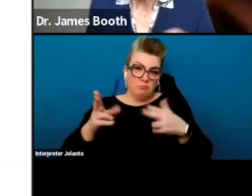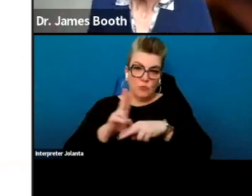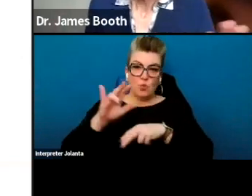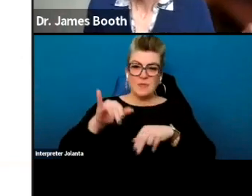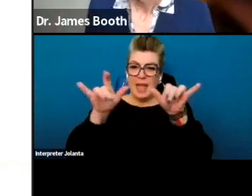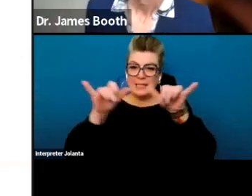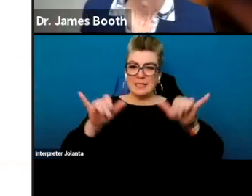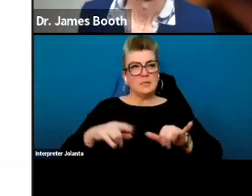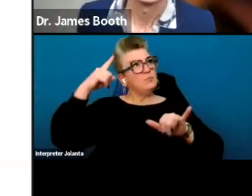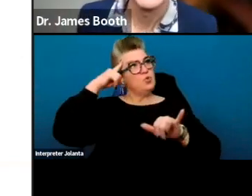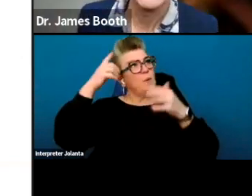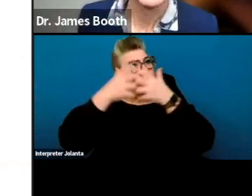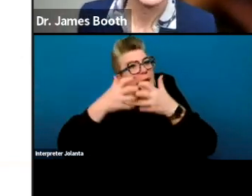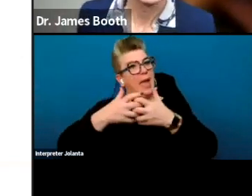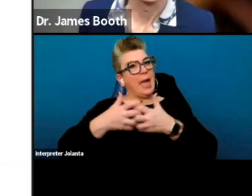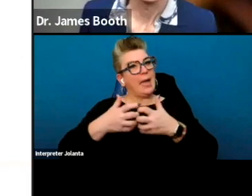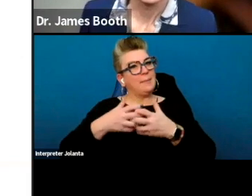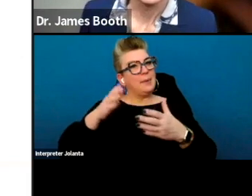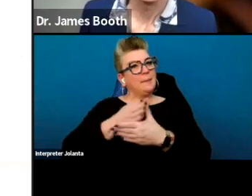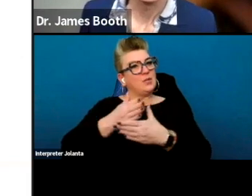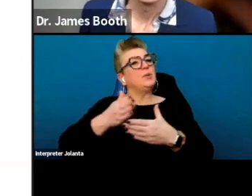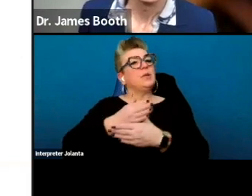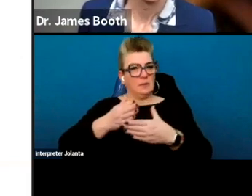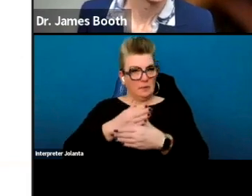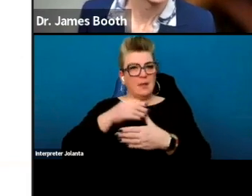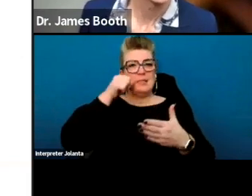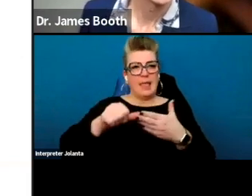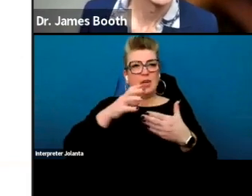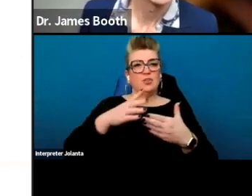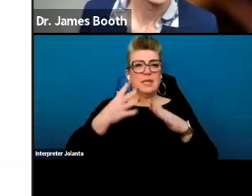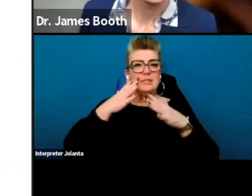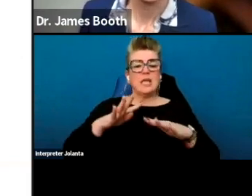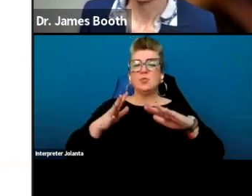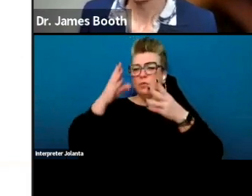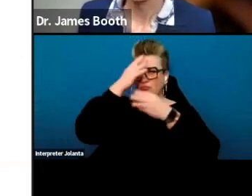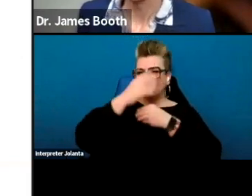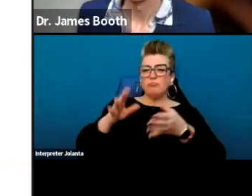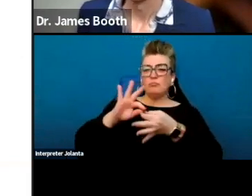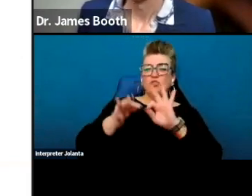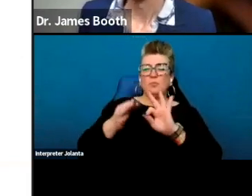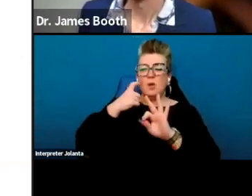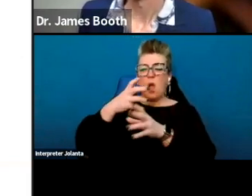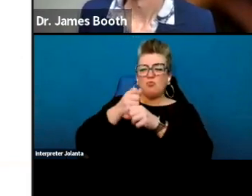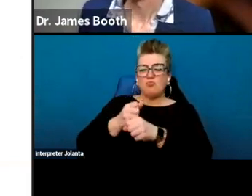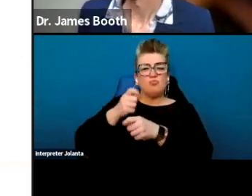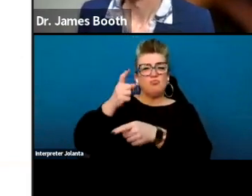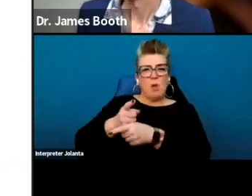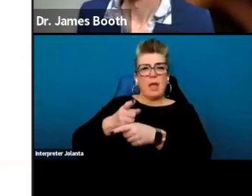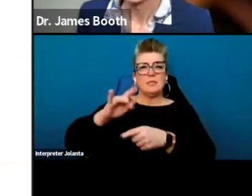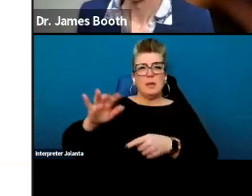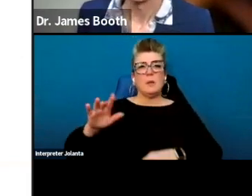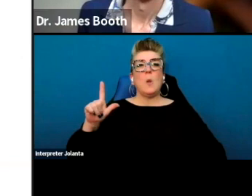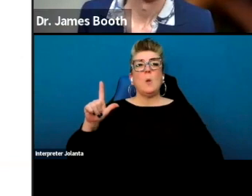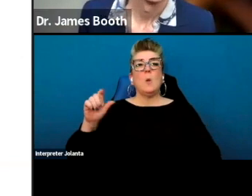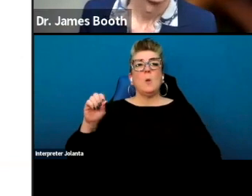system to kind of map between letters and their sounds. So we expect dyslexia in English to be associated with differences in